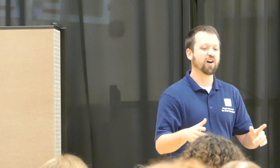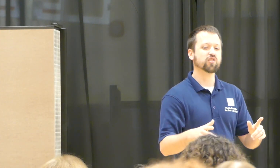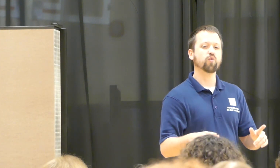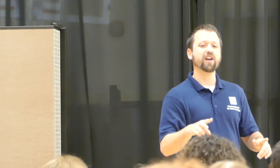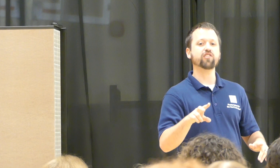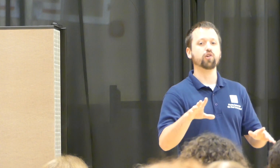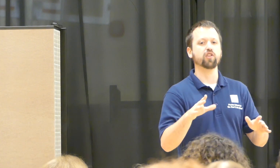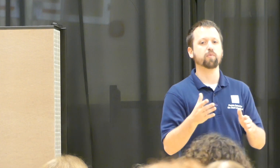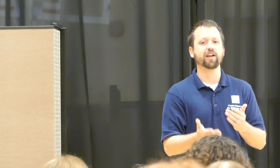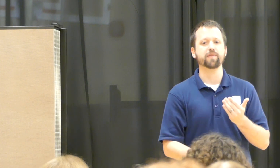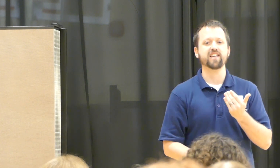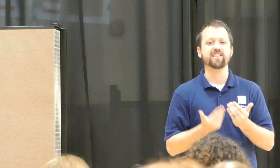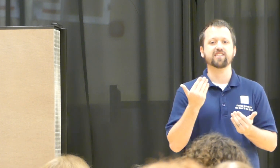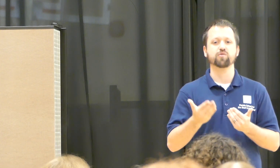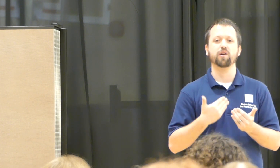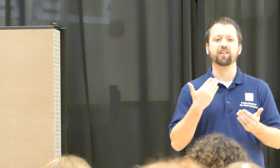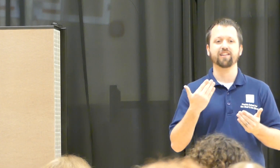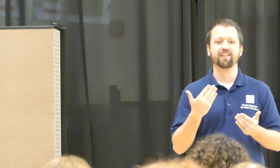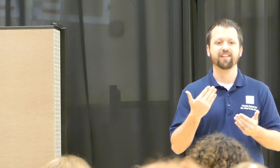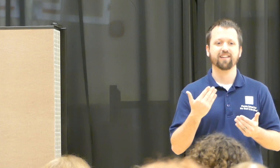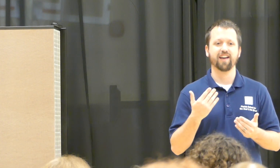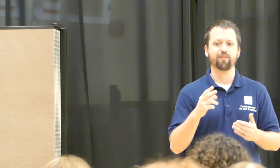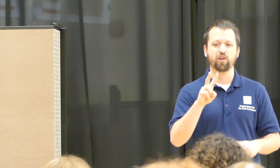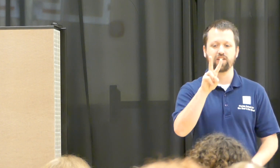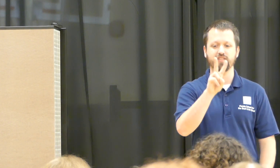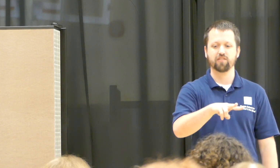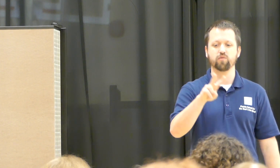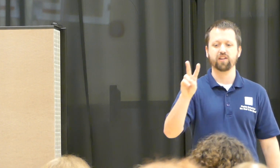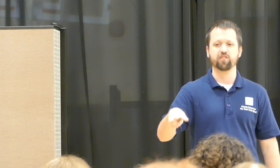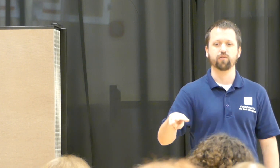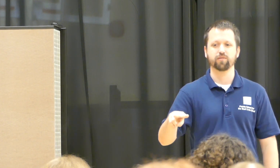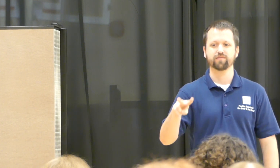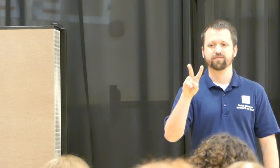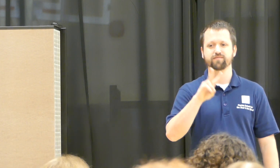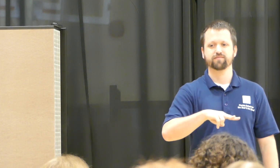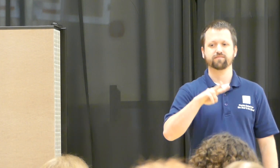So 22, this is probably going to be the easiest one out of all these. 22.